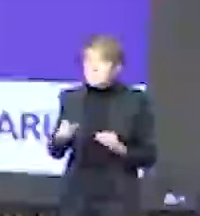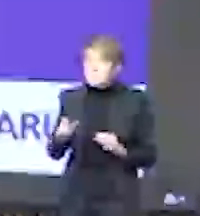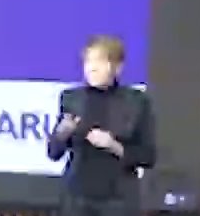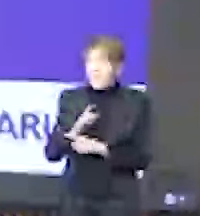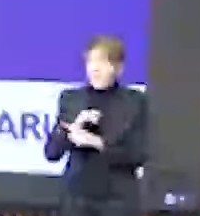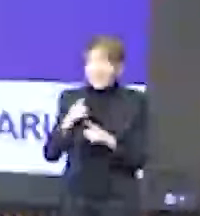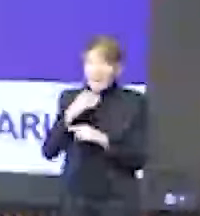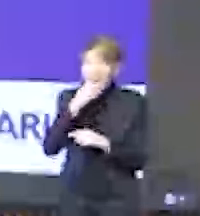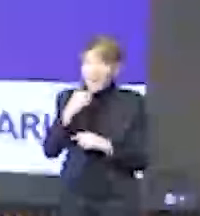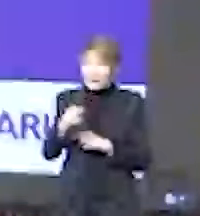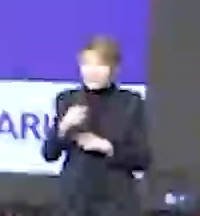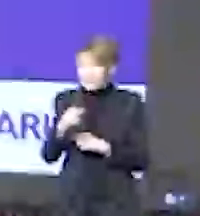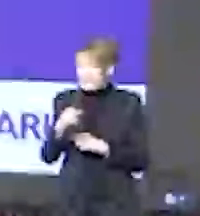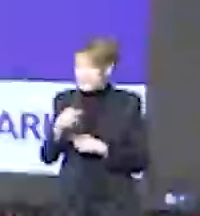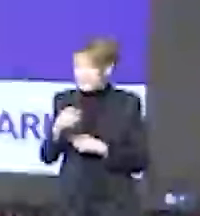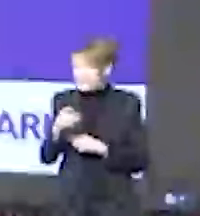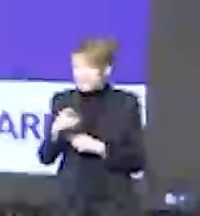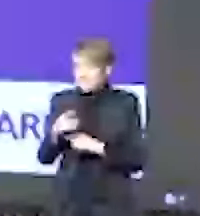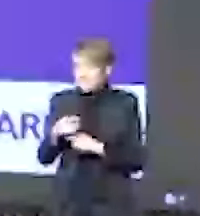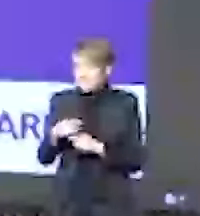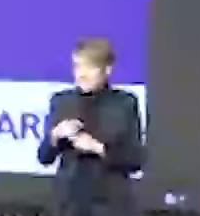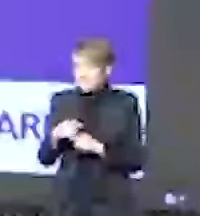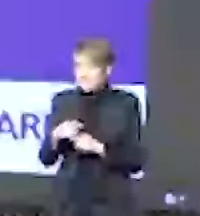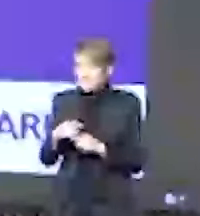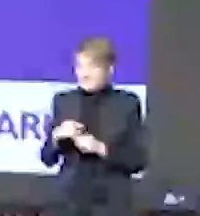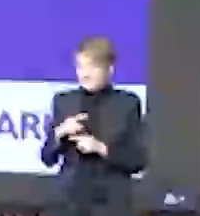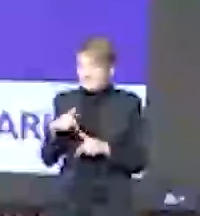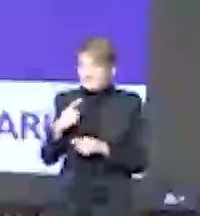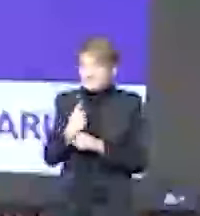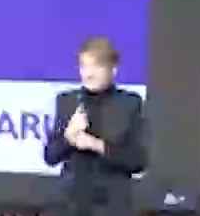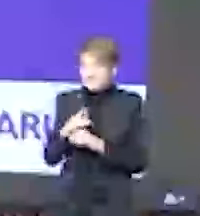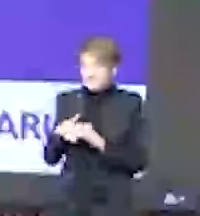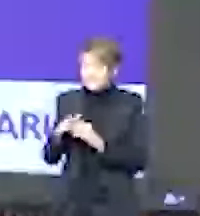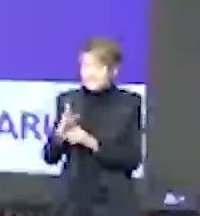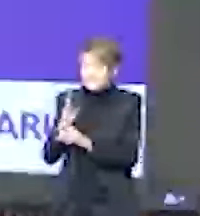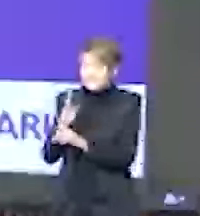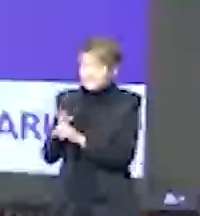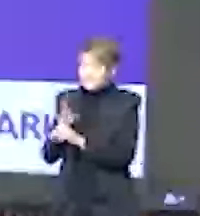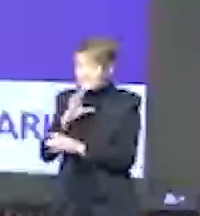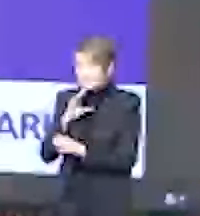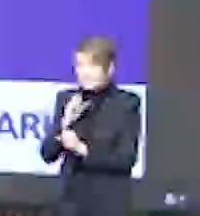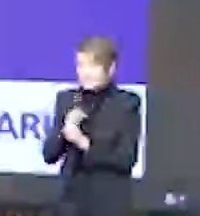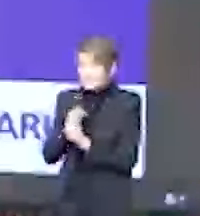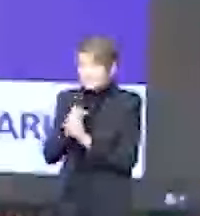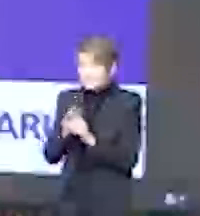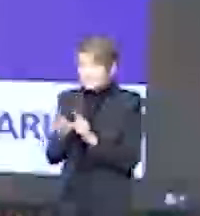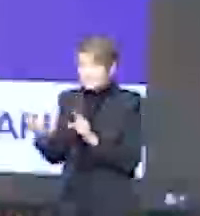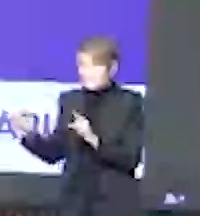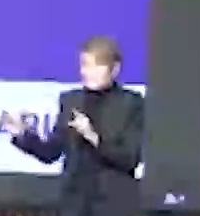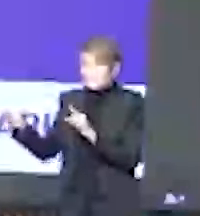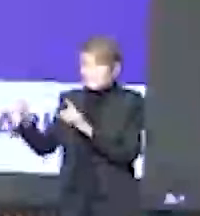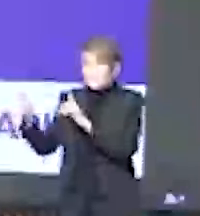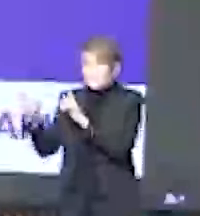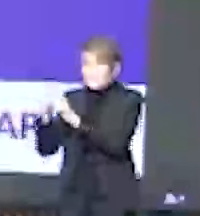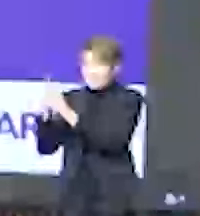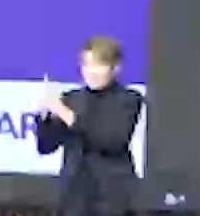because we've been talking a lot about, what we might call inside track direct government advocacy. There's a massive stream we've hardly scratched the